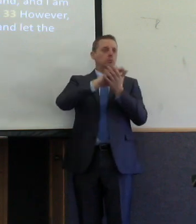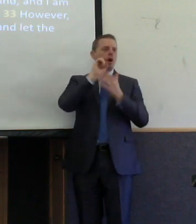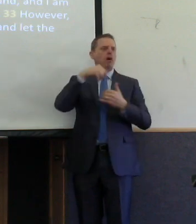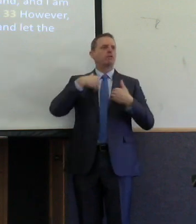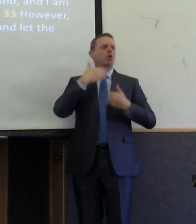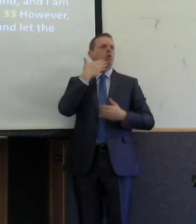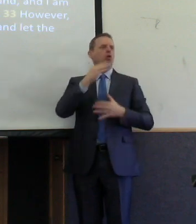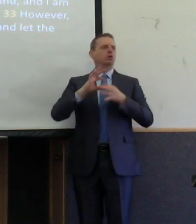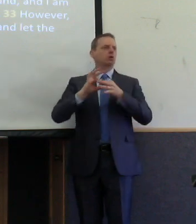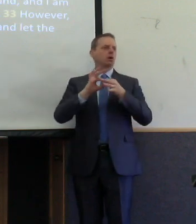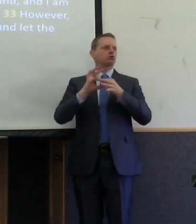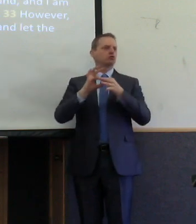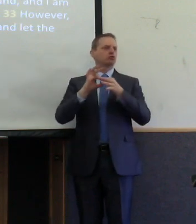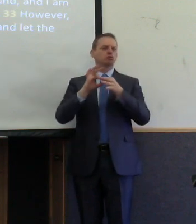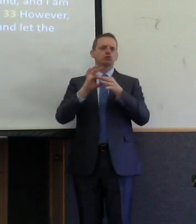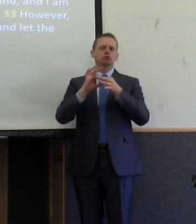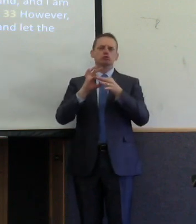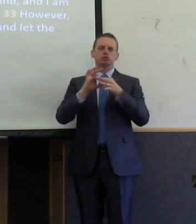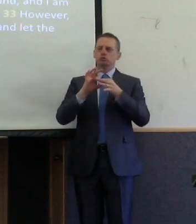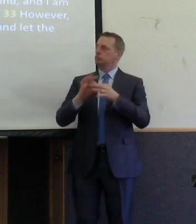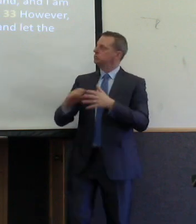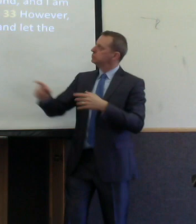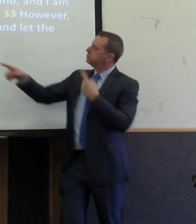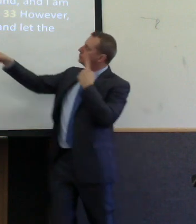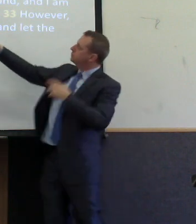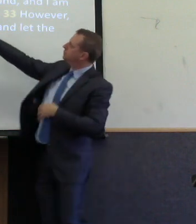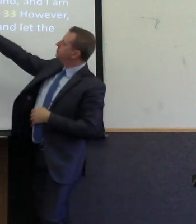broken the lines, something wrong with the lines.